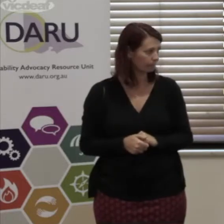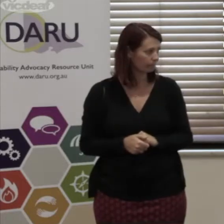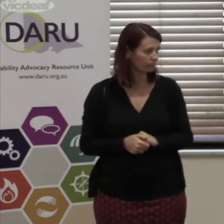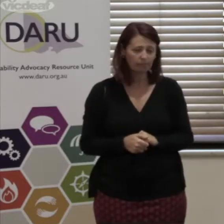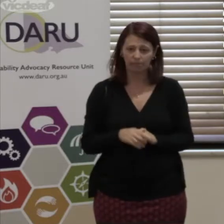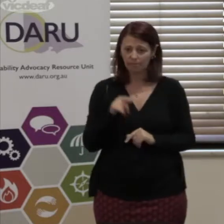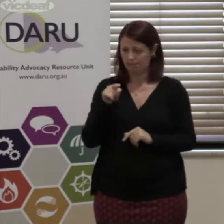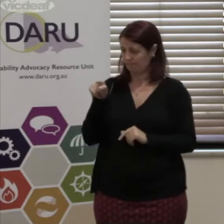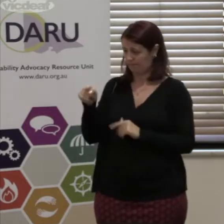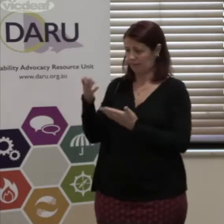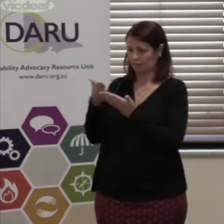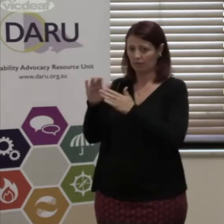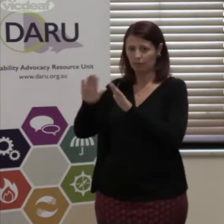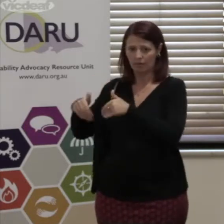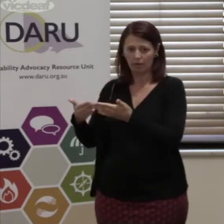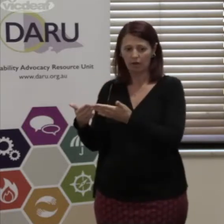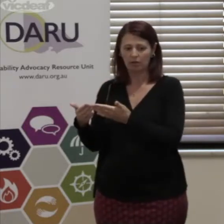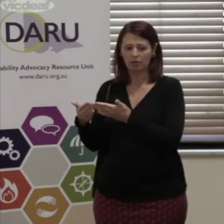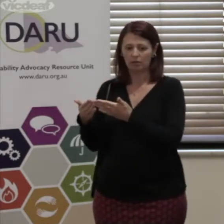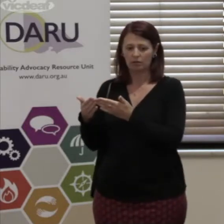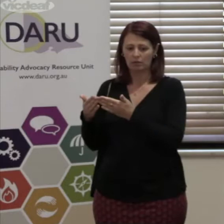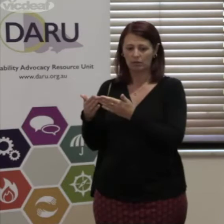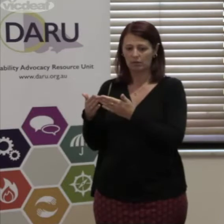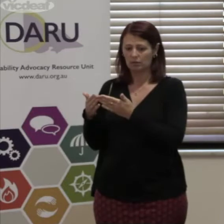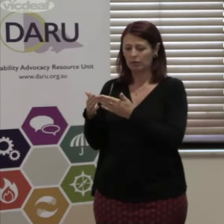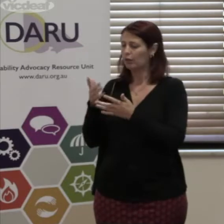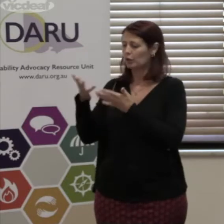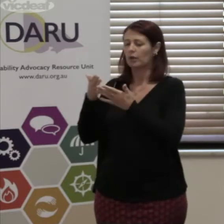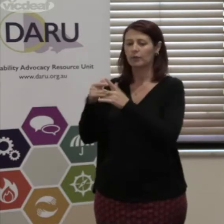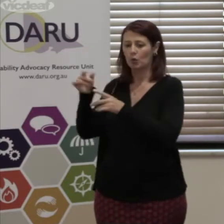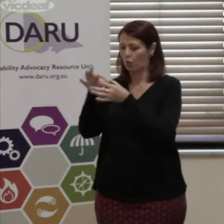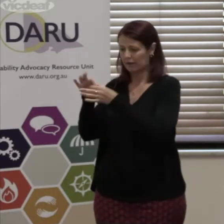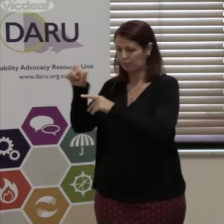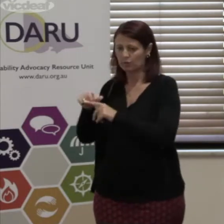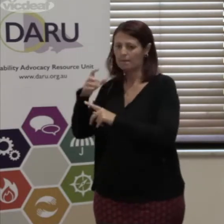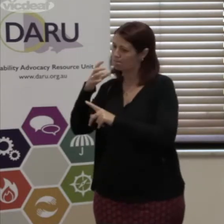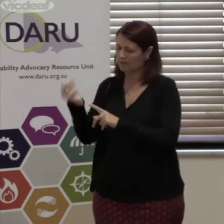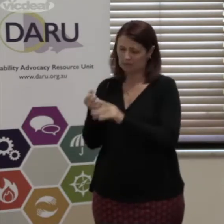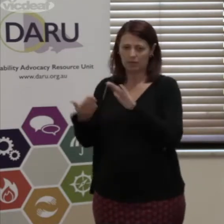what's expected of you as a support coordination.